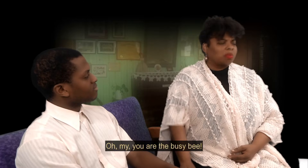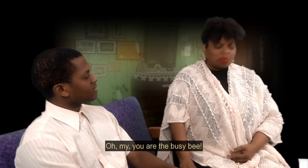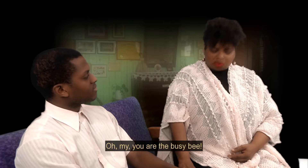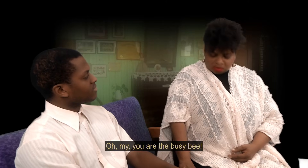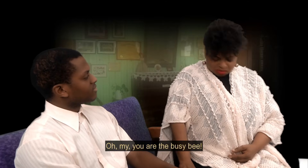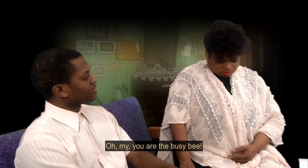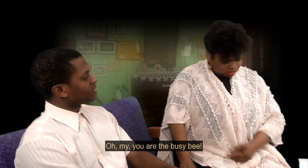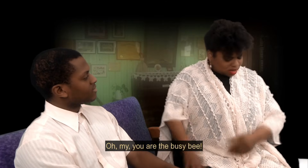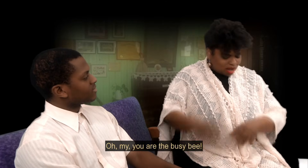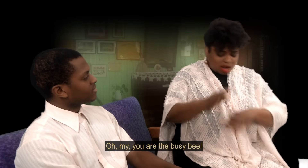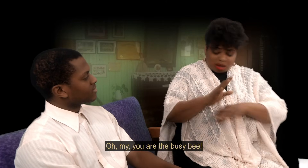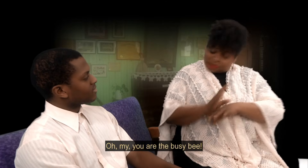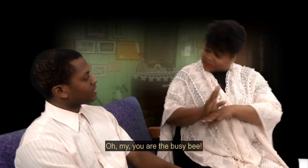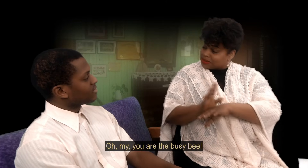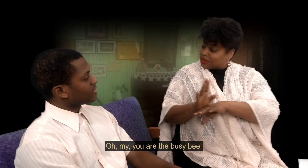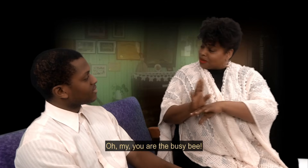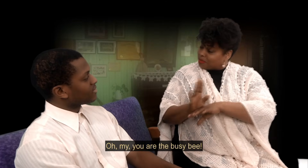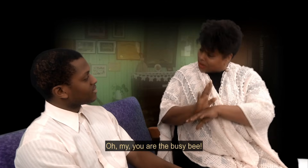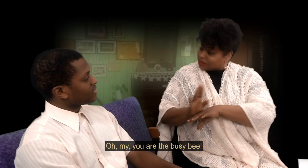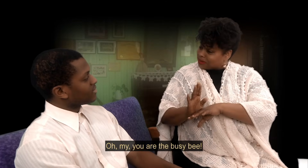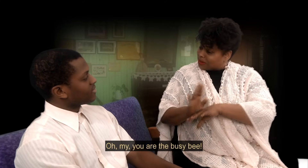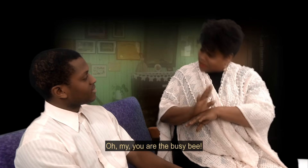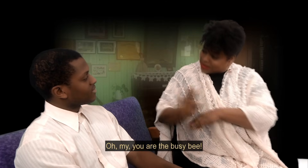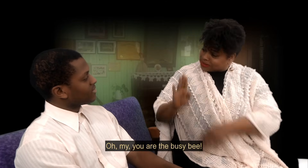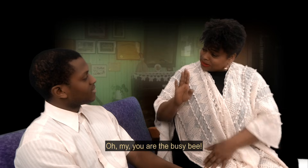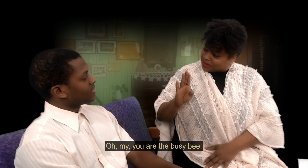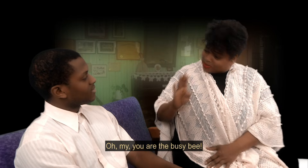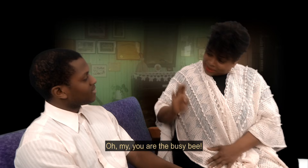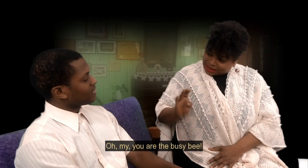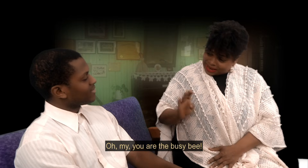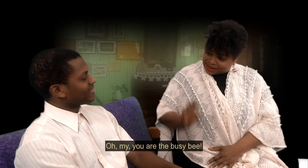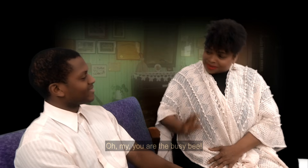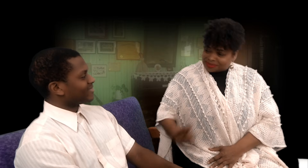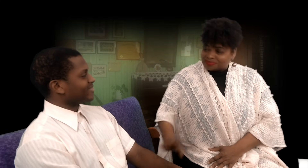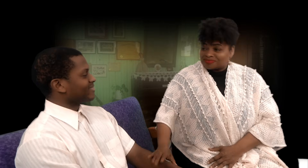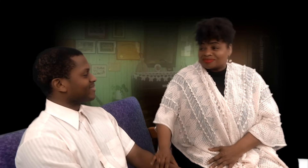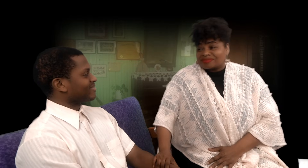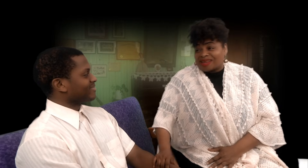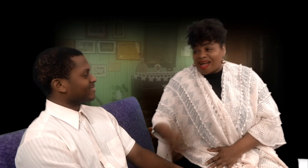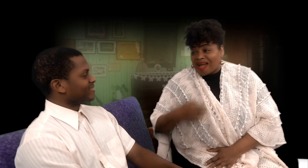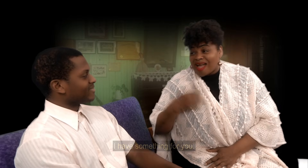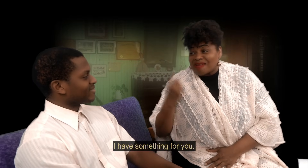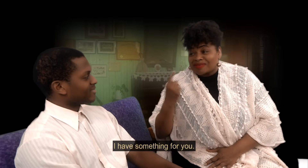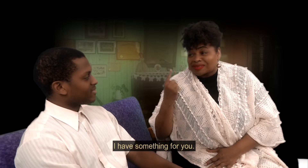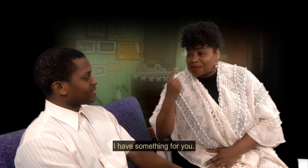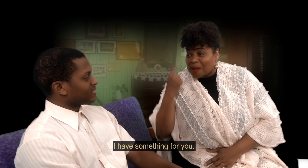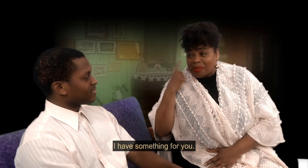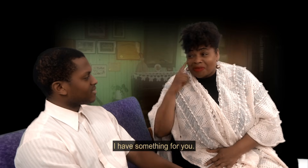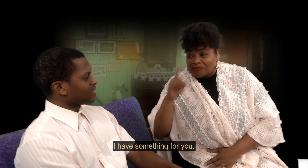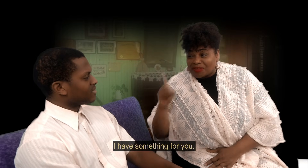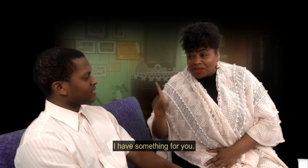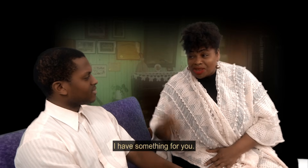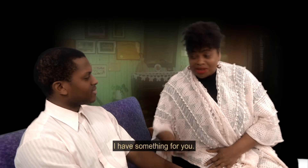Oh my, you are the busy bee. I have something for you.